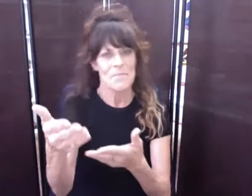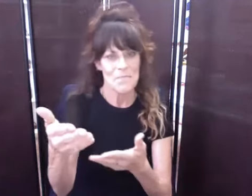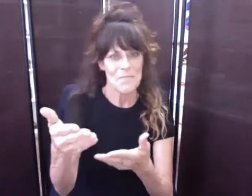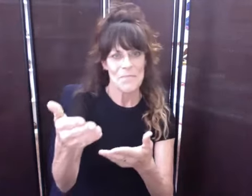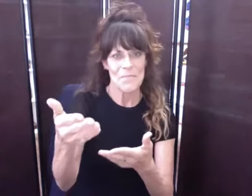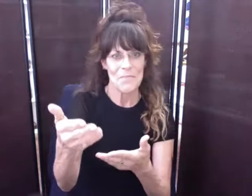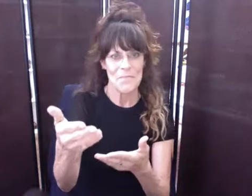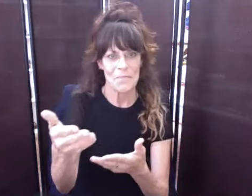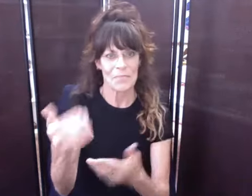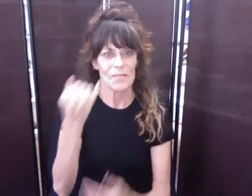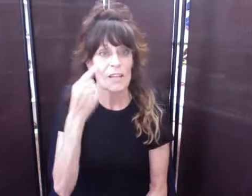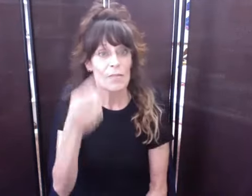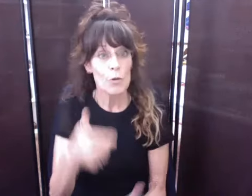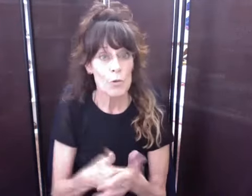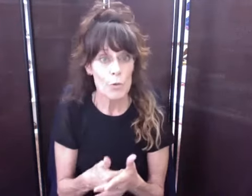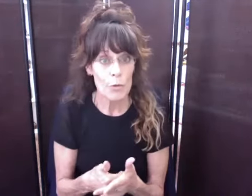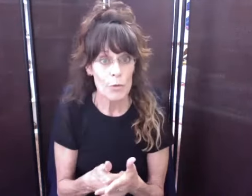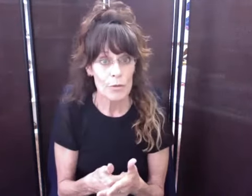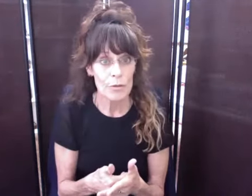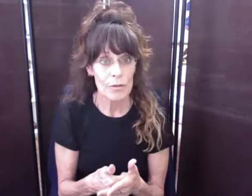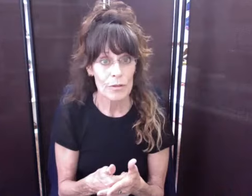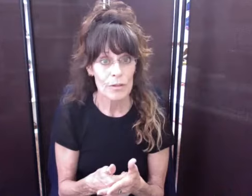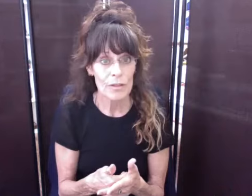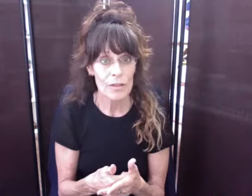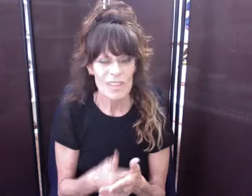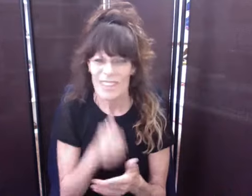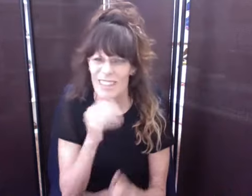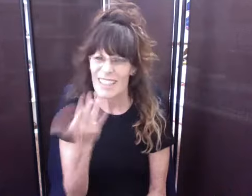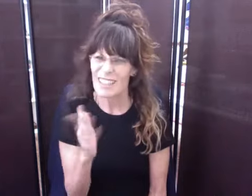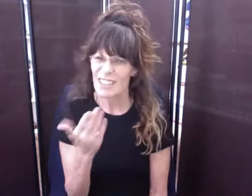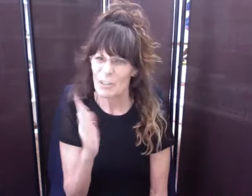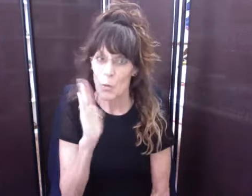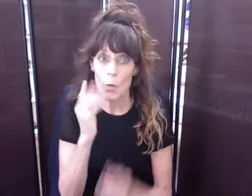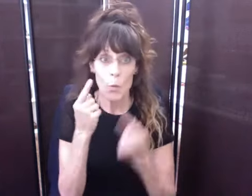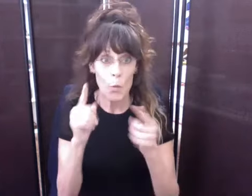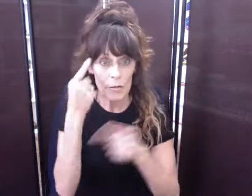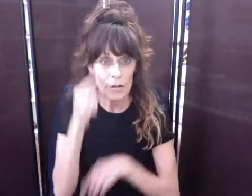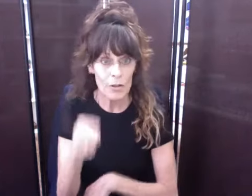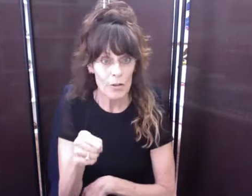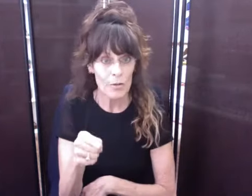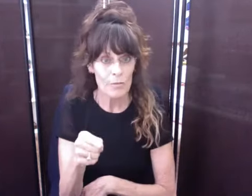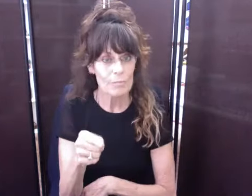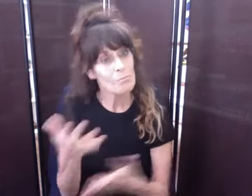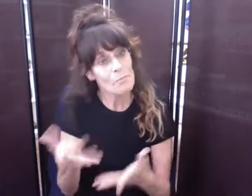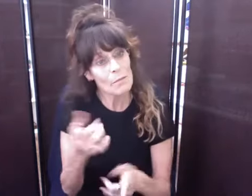If you're new tonight and you're not sure this will work for you, you might be right, but I doubt